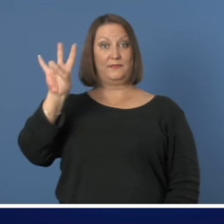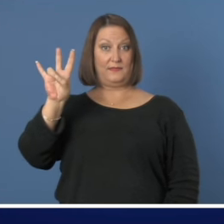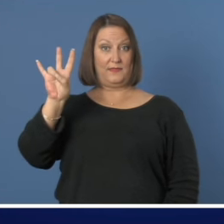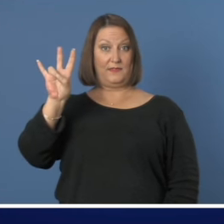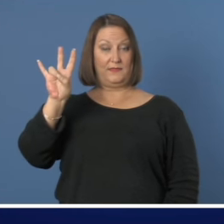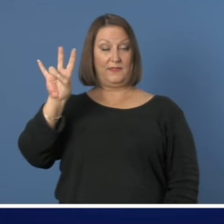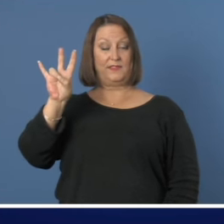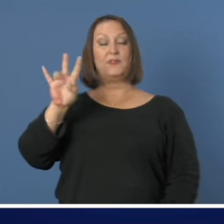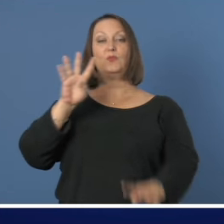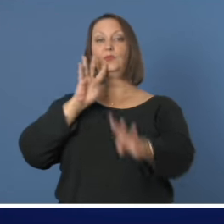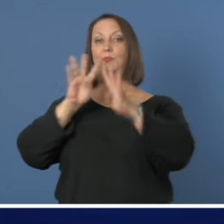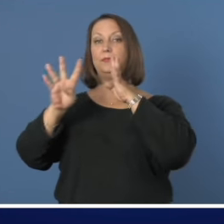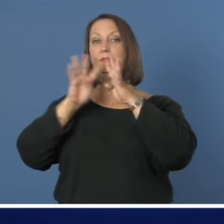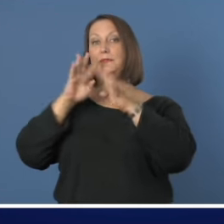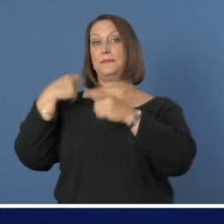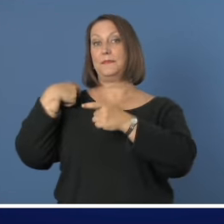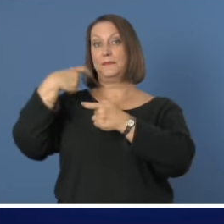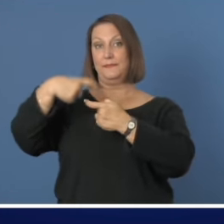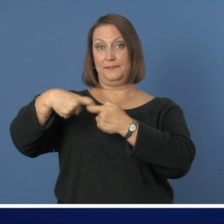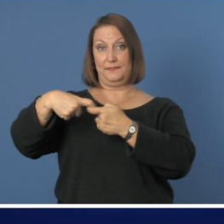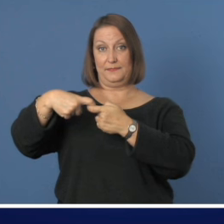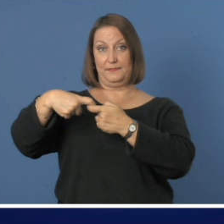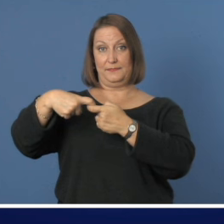2857 for Spanish.